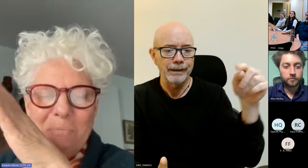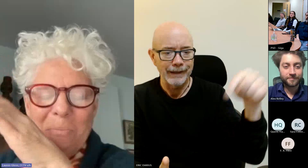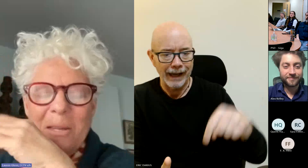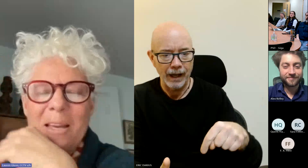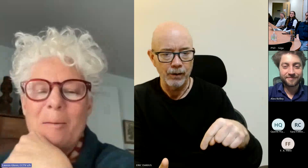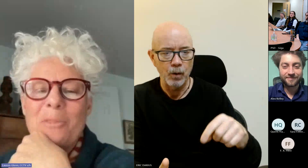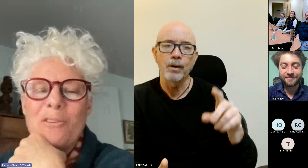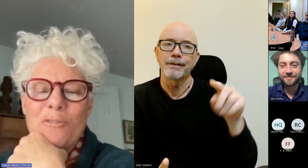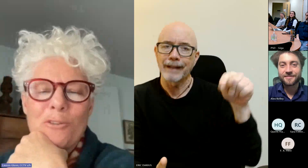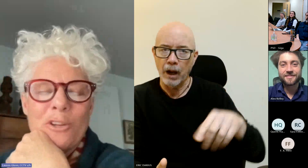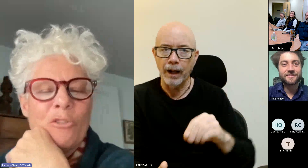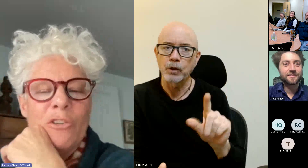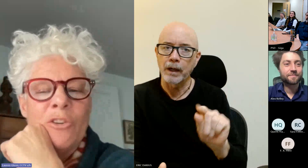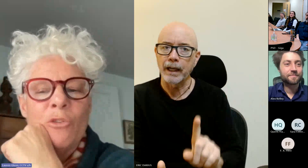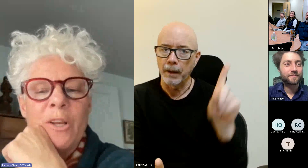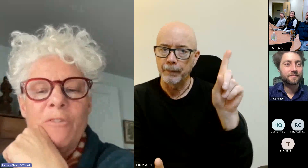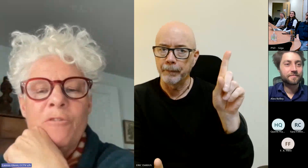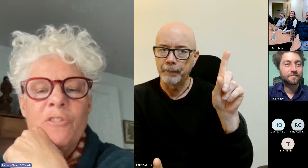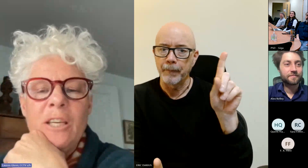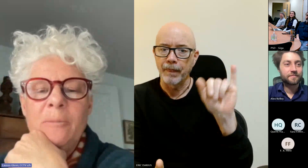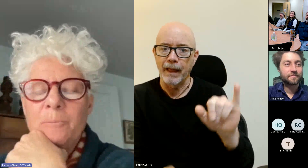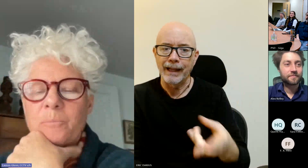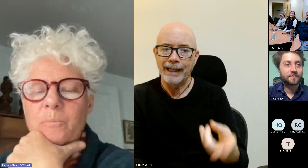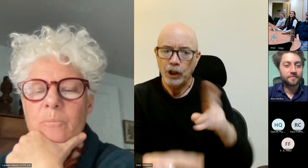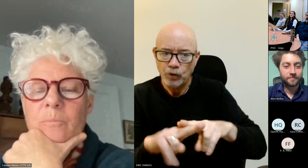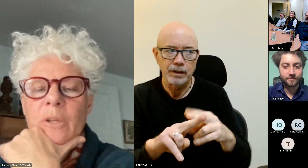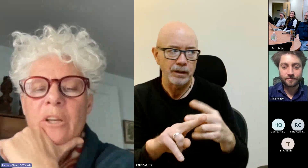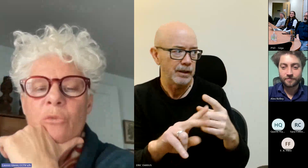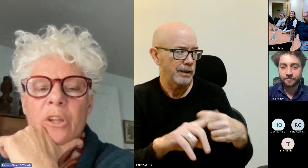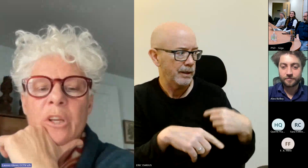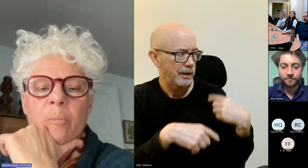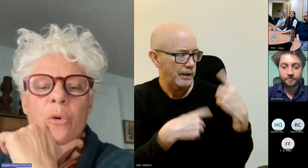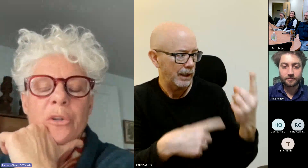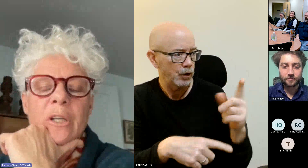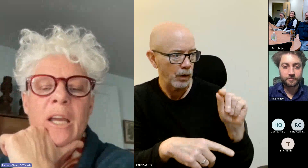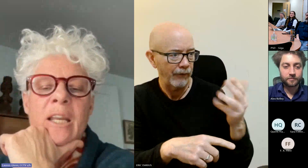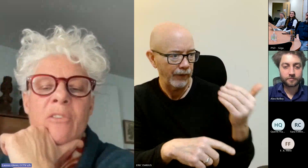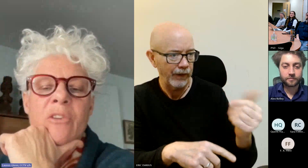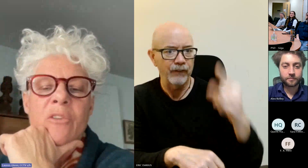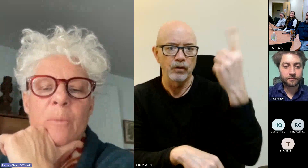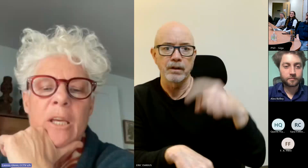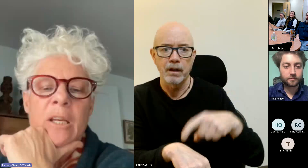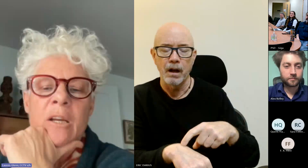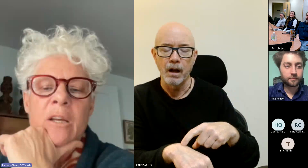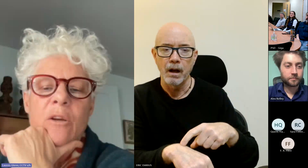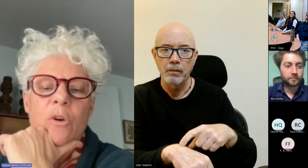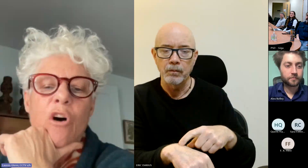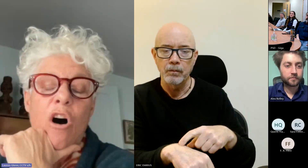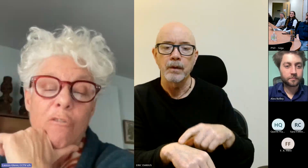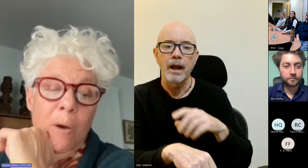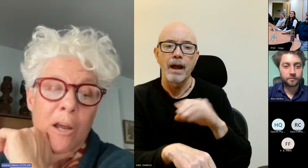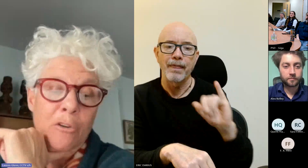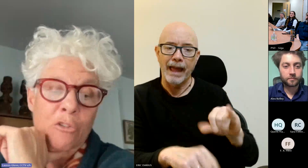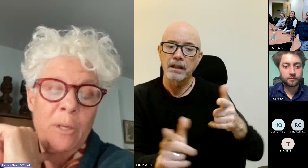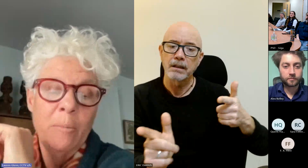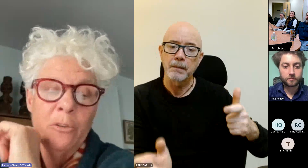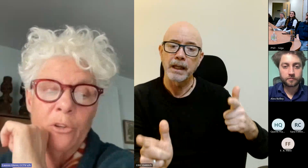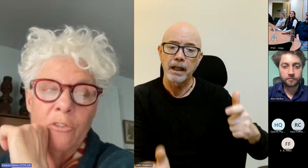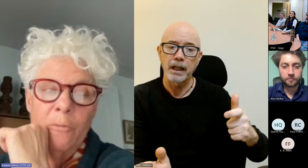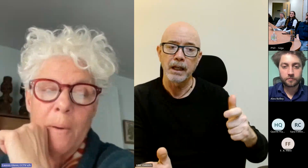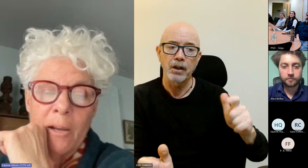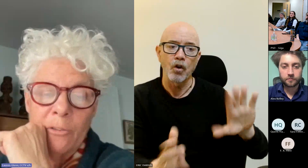20 up, this first increase since 2015 is really important, and it's a speed at which all Vermonters